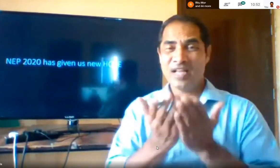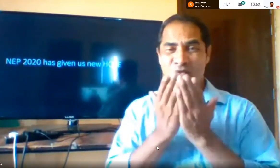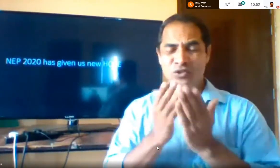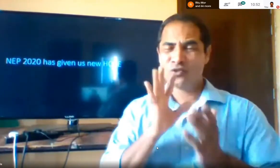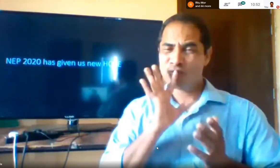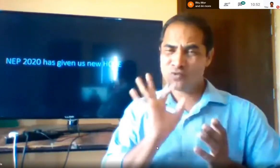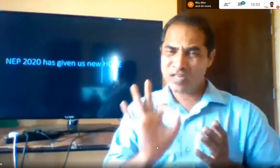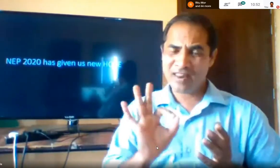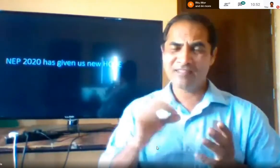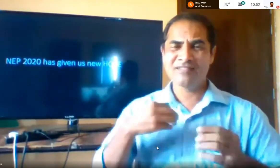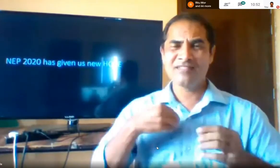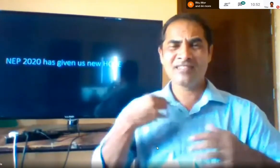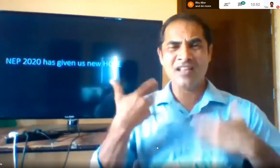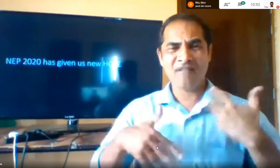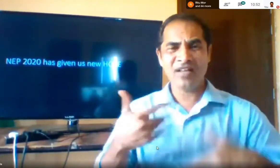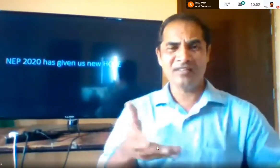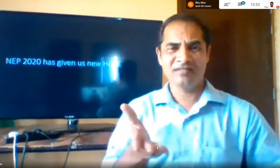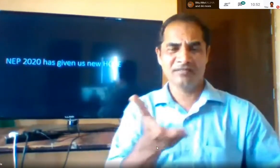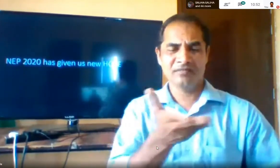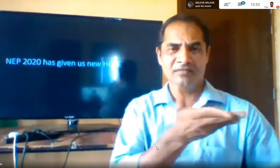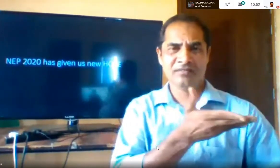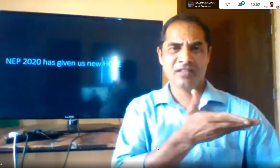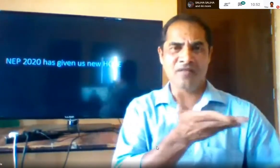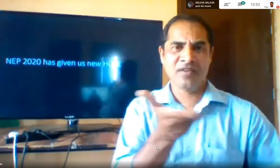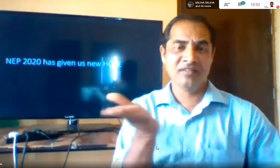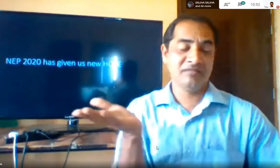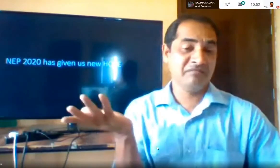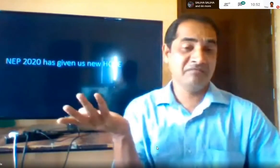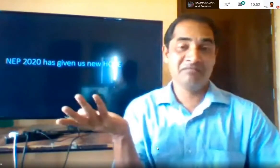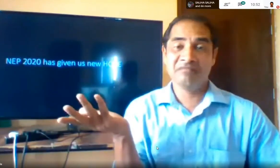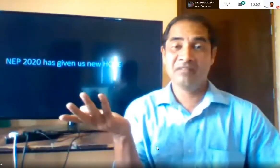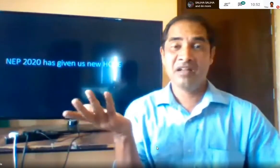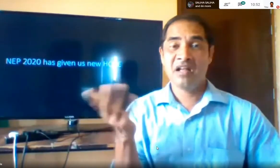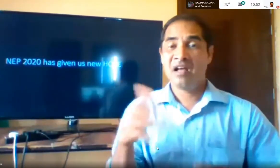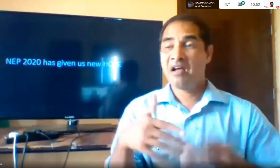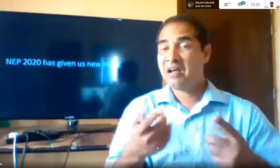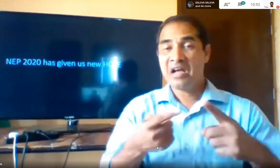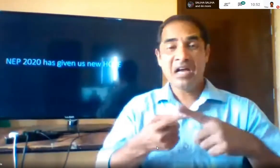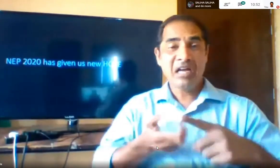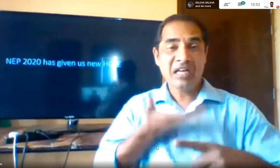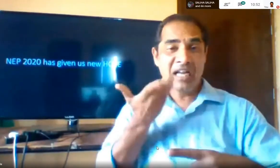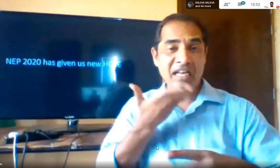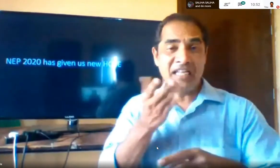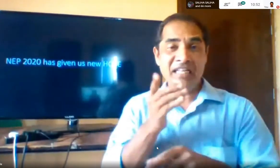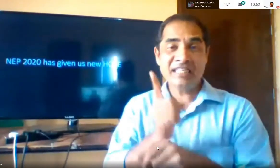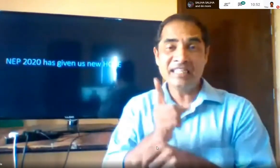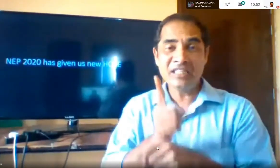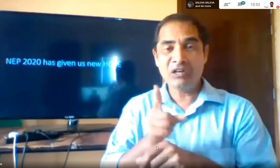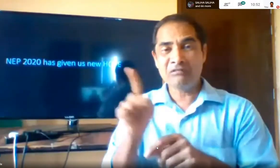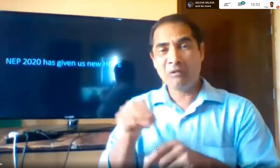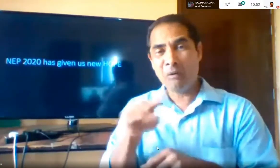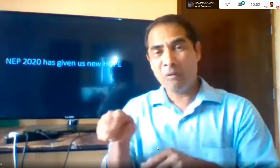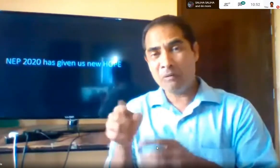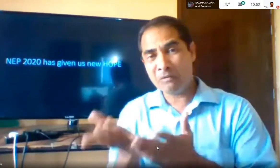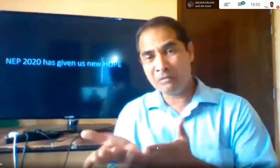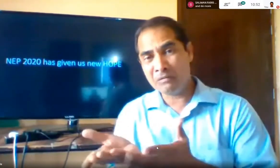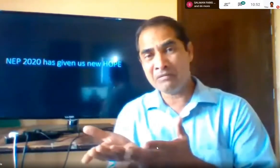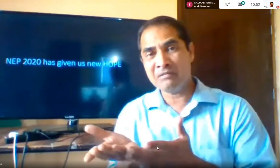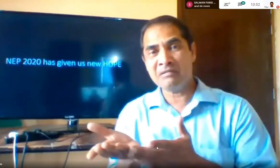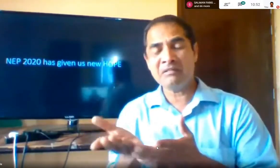The method will change. Really, we are suffering, right? Yes, we are suffering. The training,